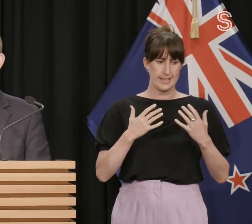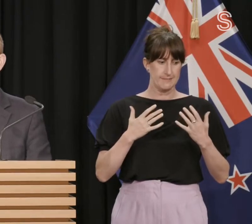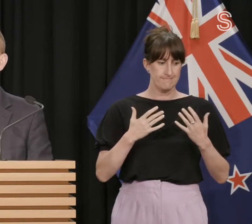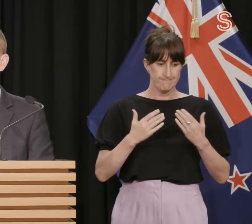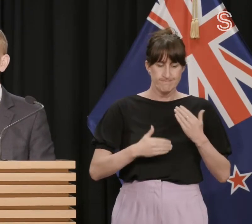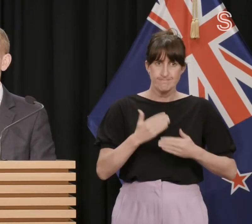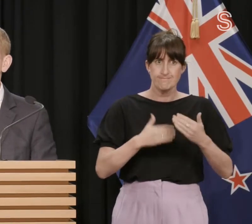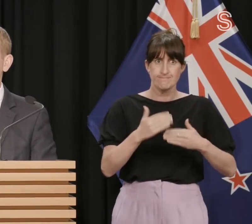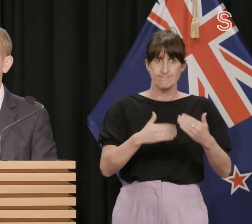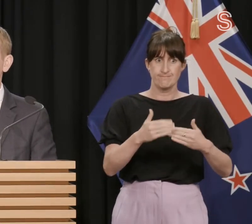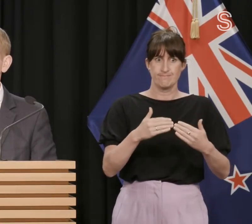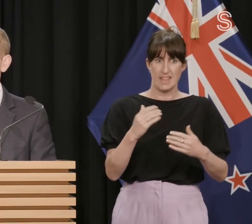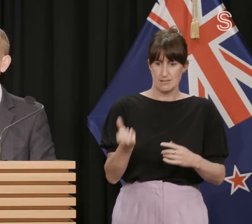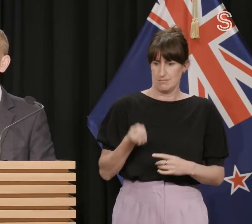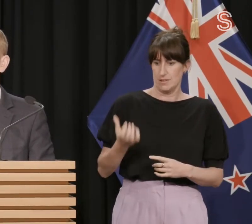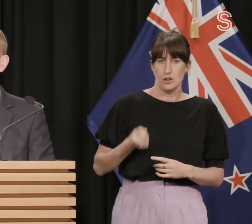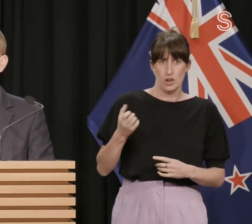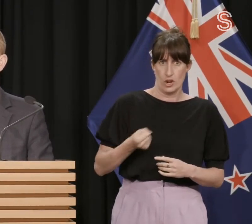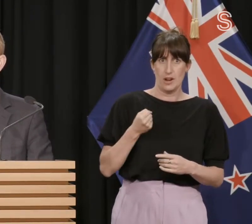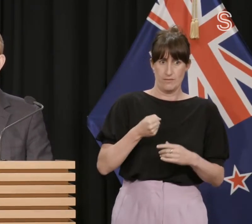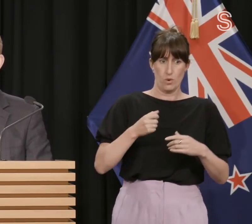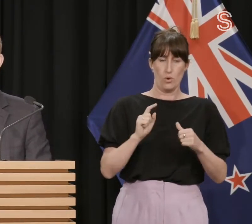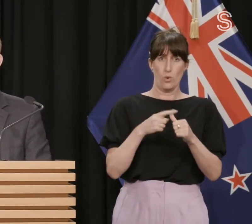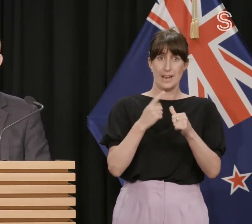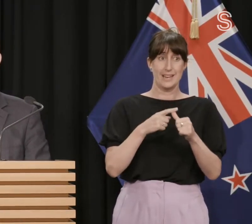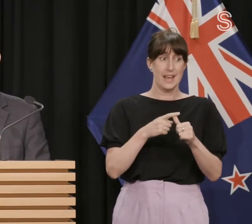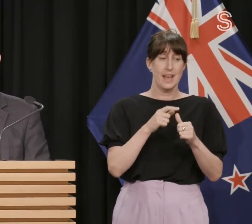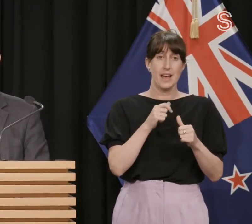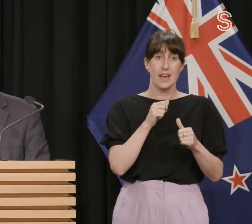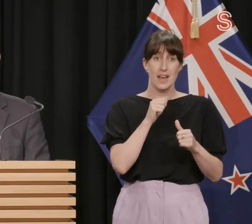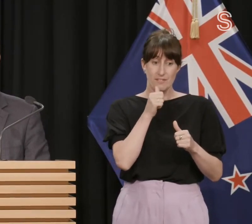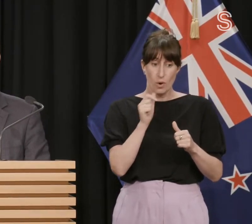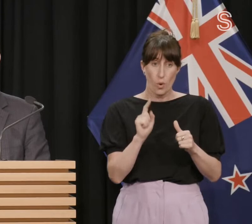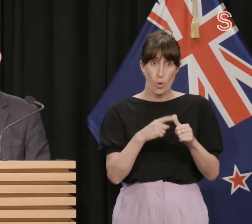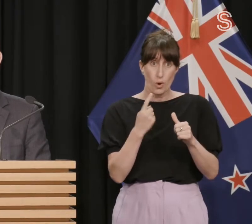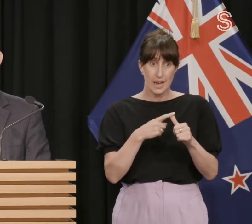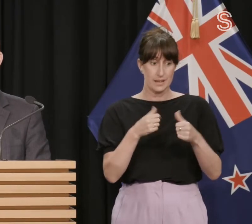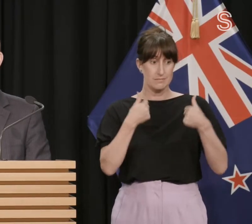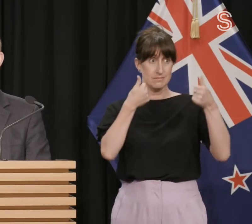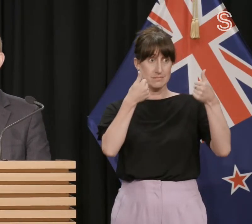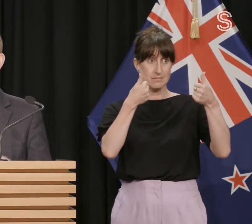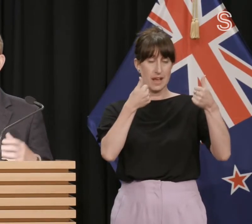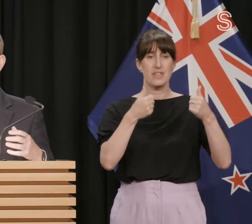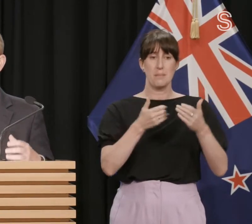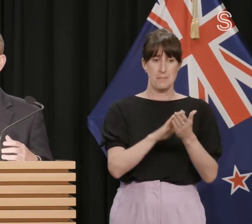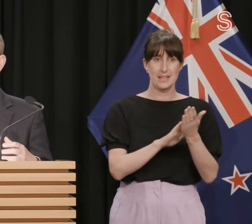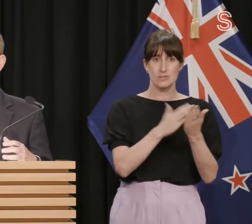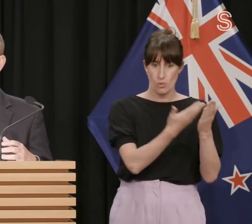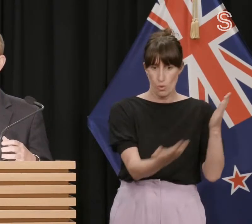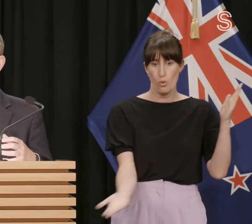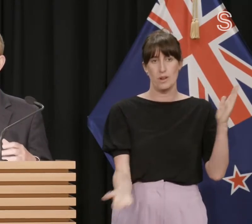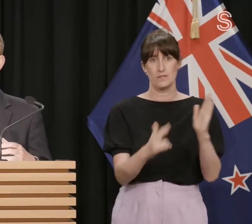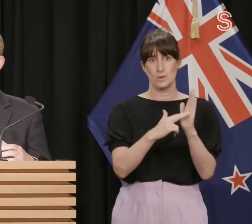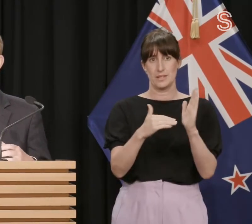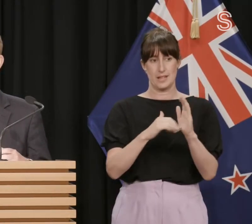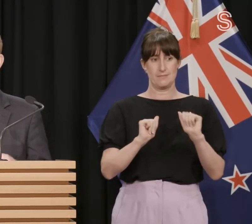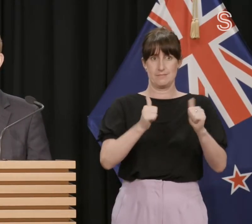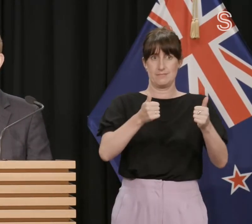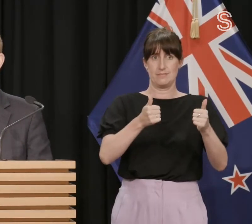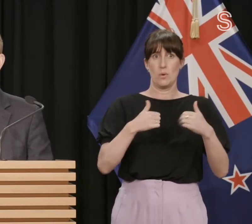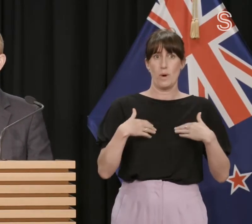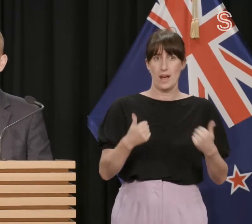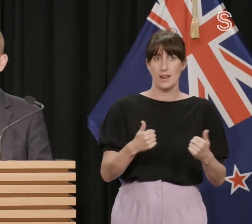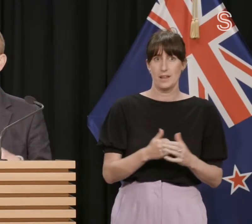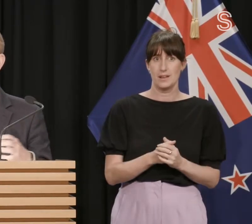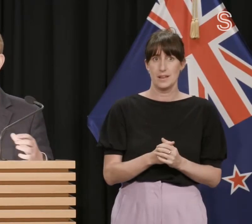you know, everyone across New Zealand needs Auckland to thrive if we're going to thrive as a country. And so bringing some real ministerial leadership and focus